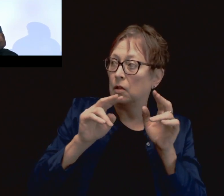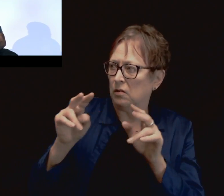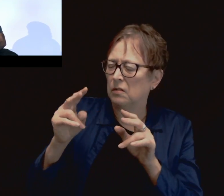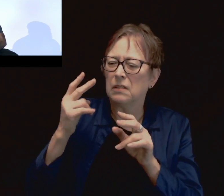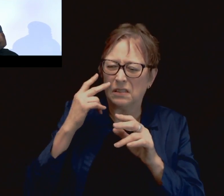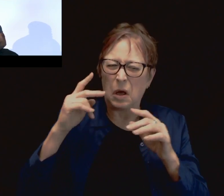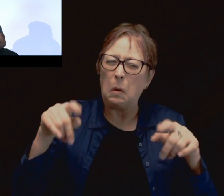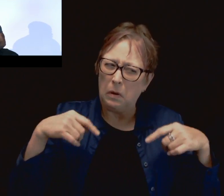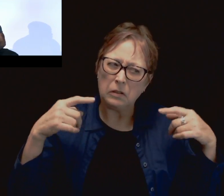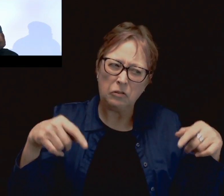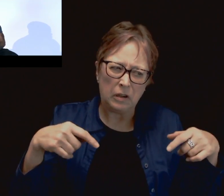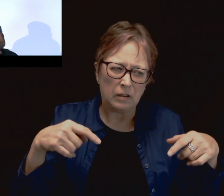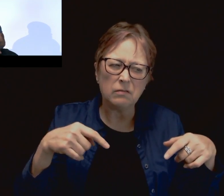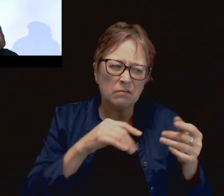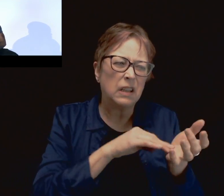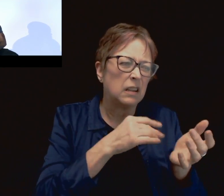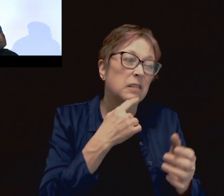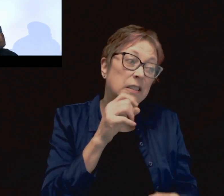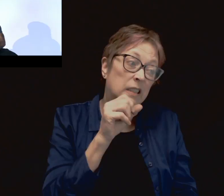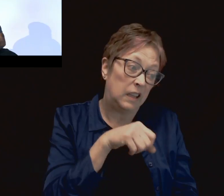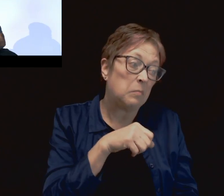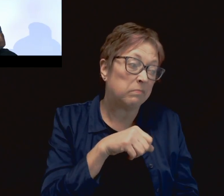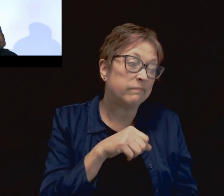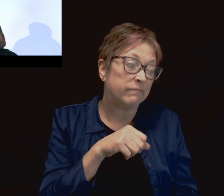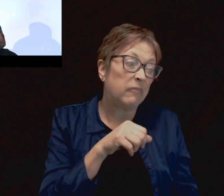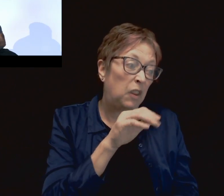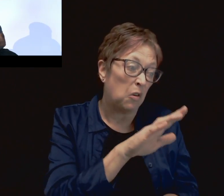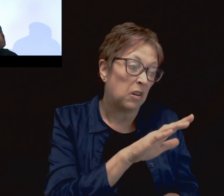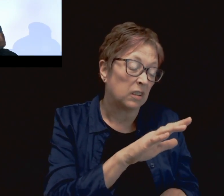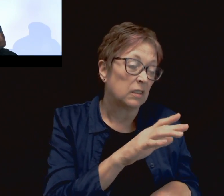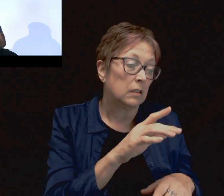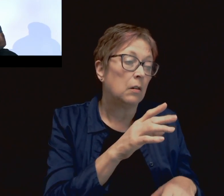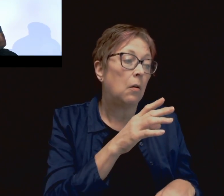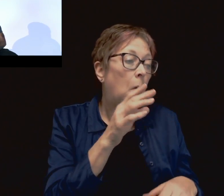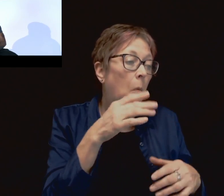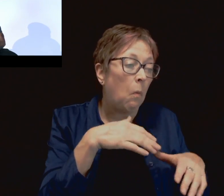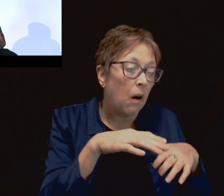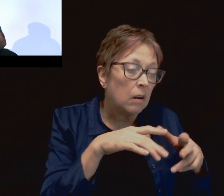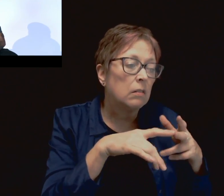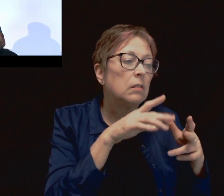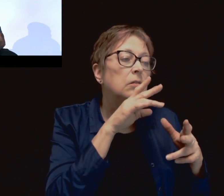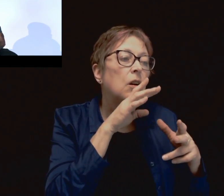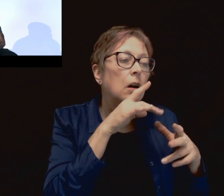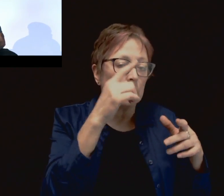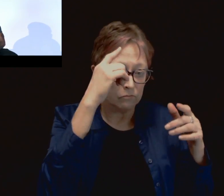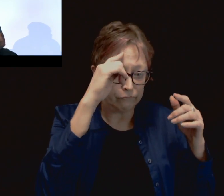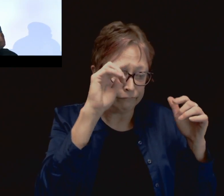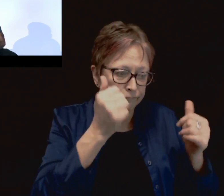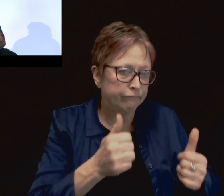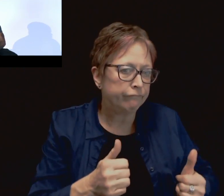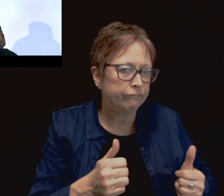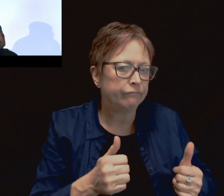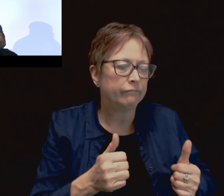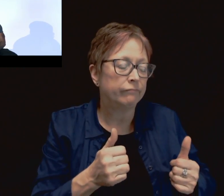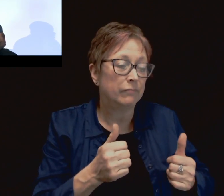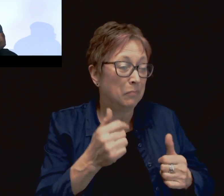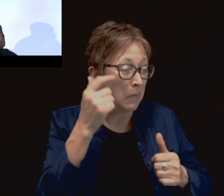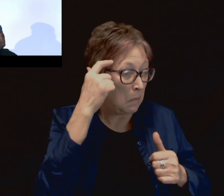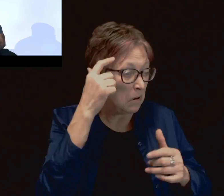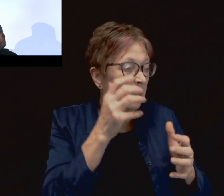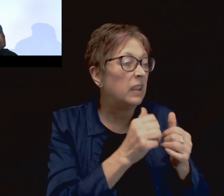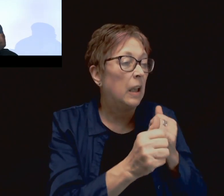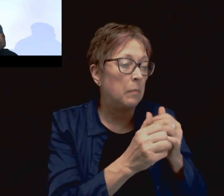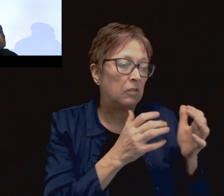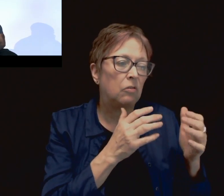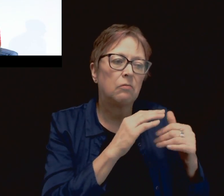And he said, yeah, that's yours. You can't walk or talk either. You lost the ability to do quite a bit. They ended up telling me that my brain could be